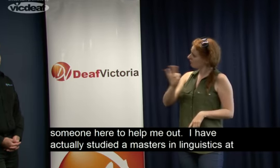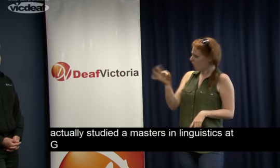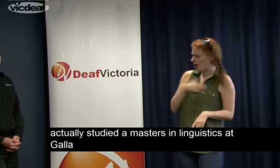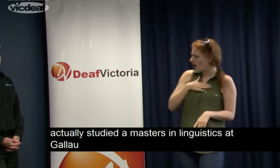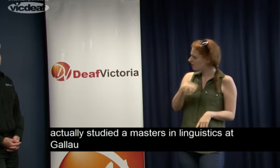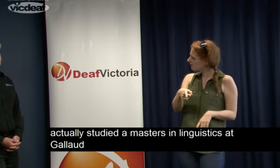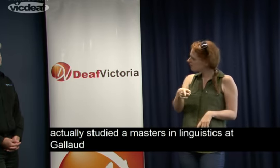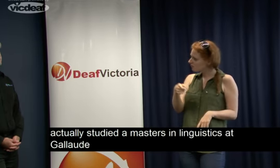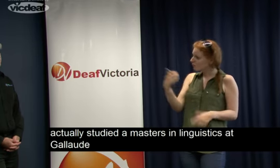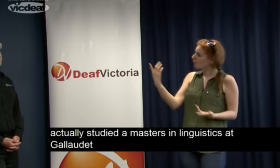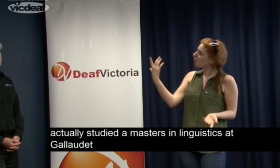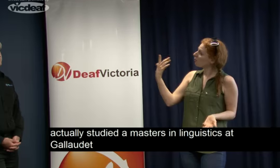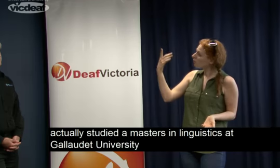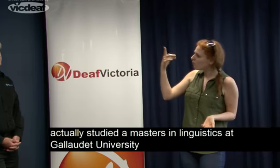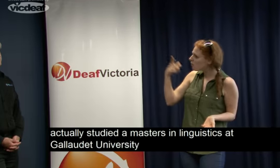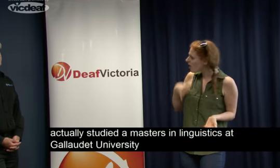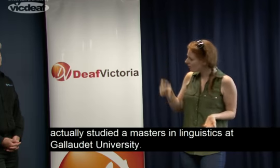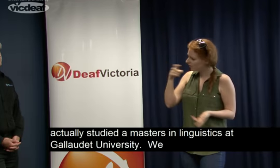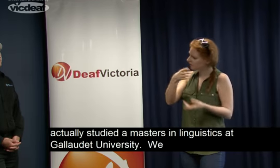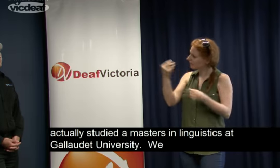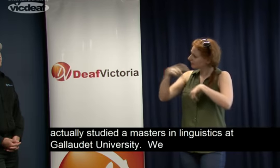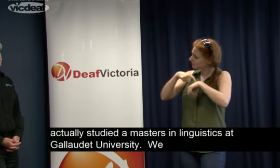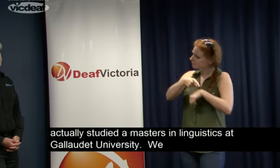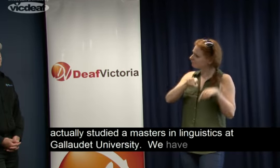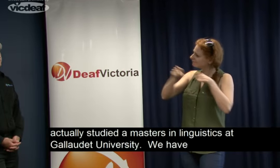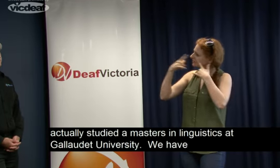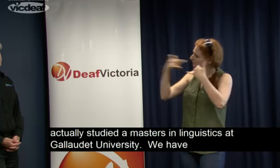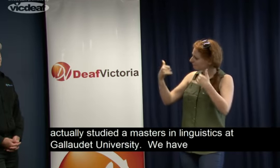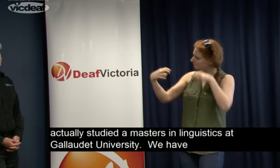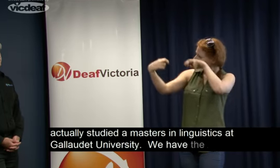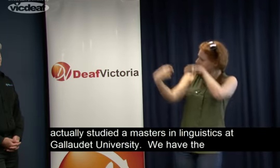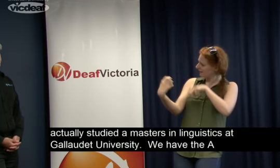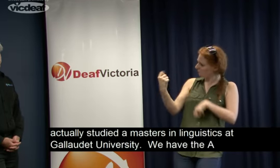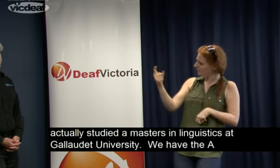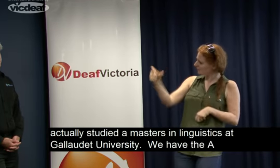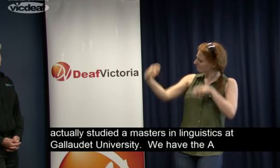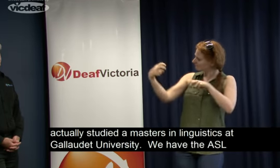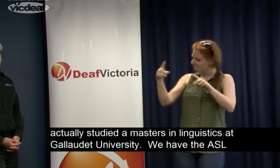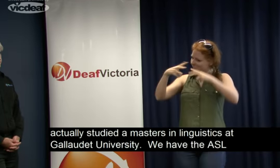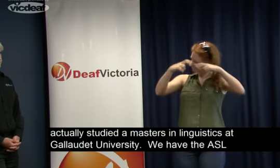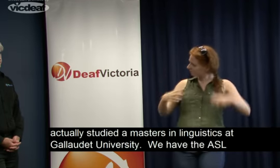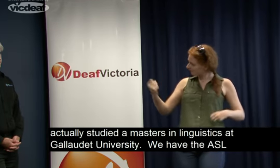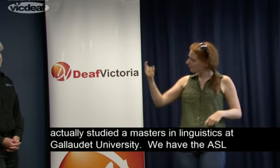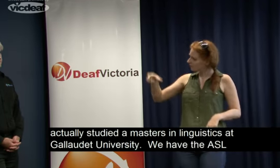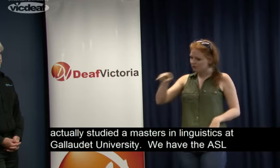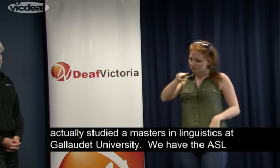And we have the ASL PI. And the reason for that is you have one person who